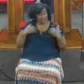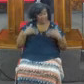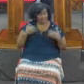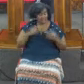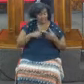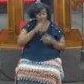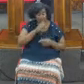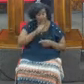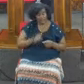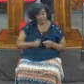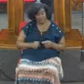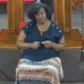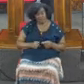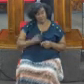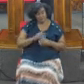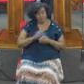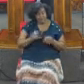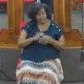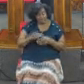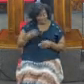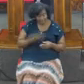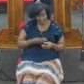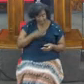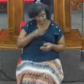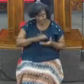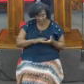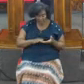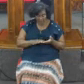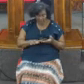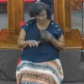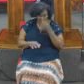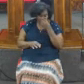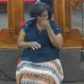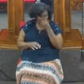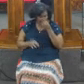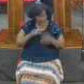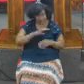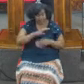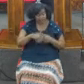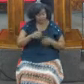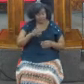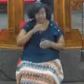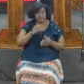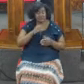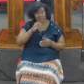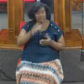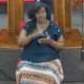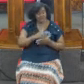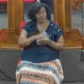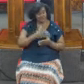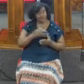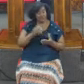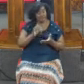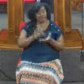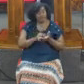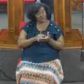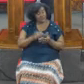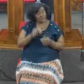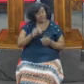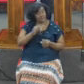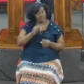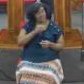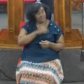Christ as Savior, none of us are exempt. All of us that have not been sharing the gospel, we are guilty of not honoring